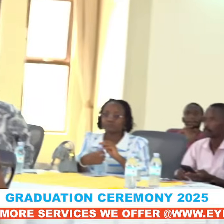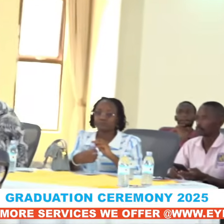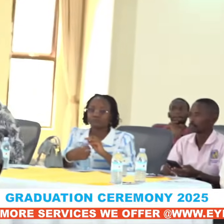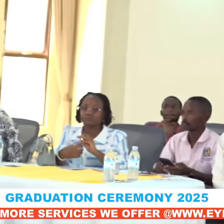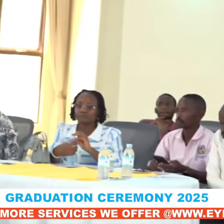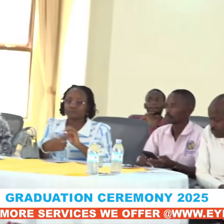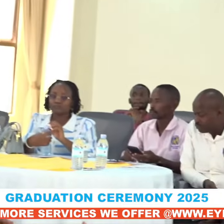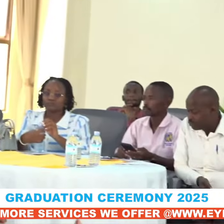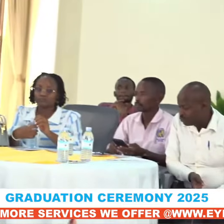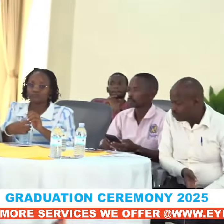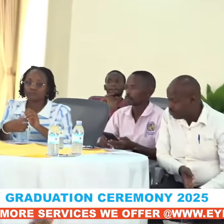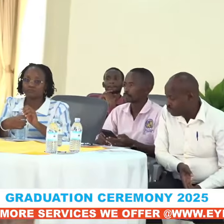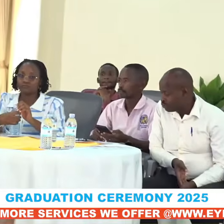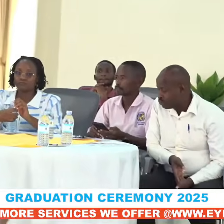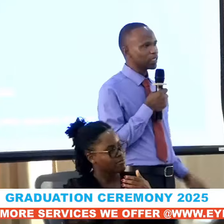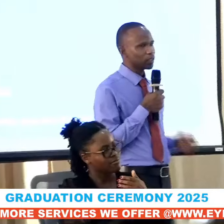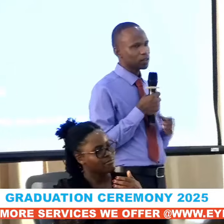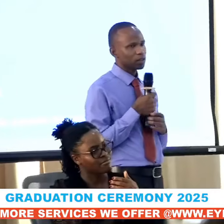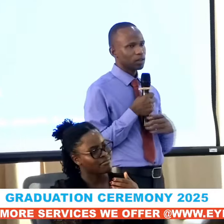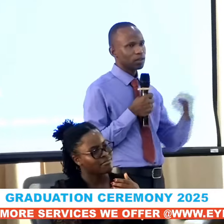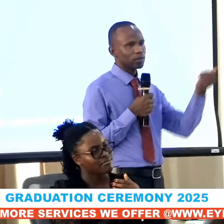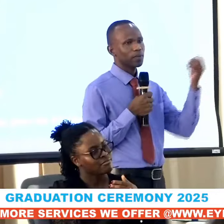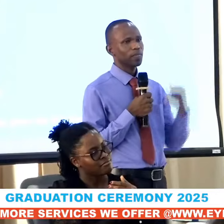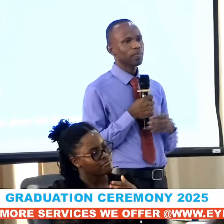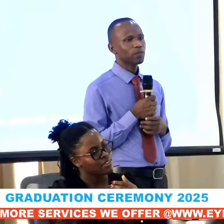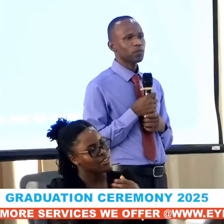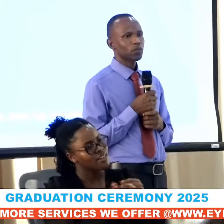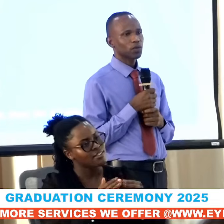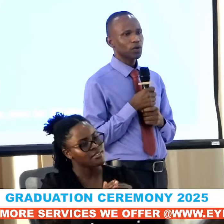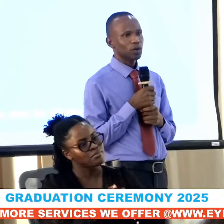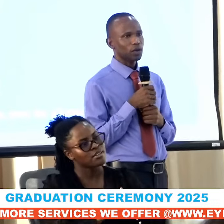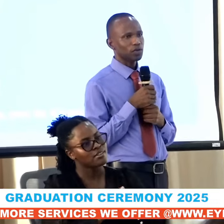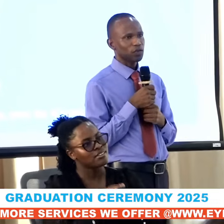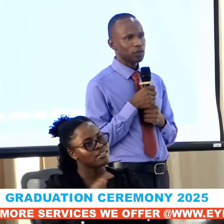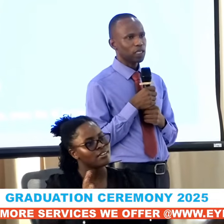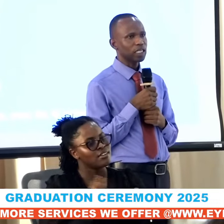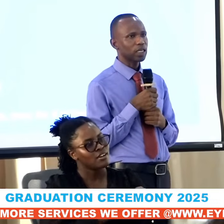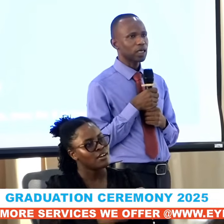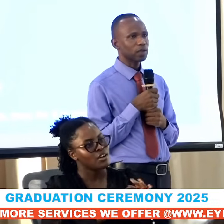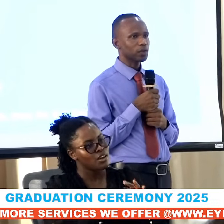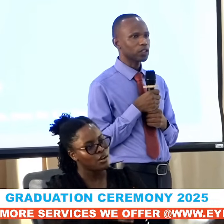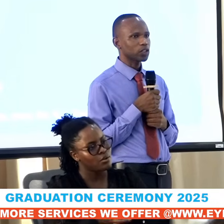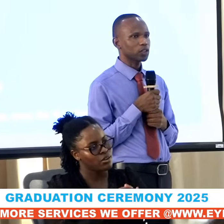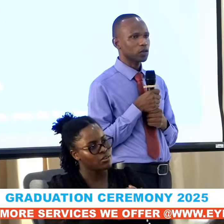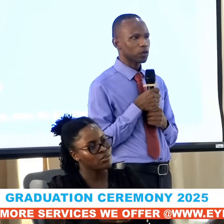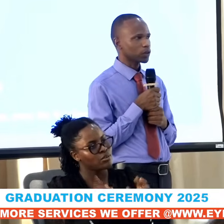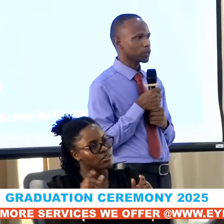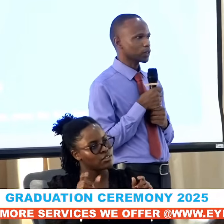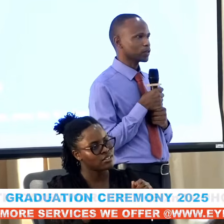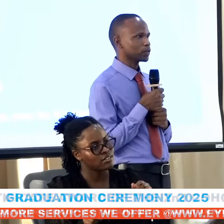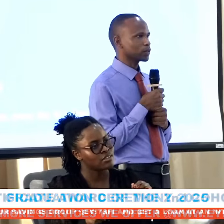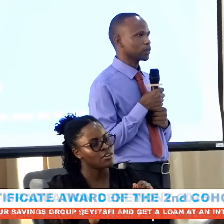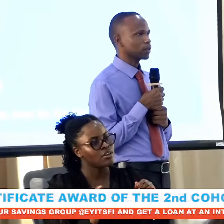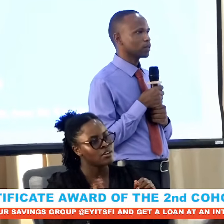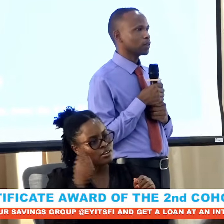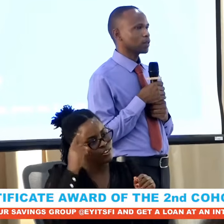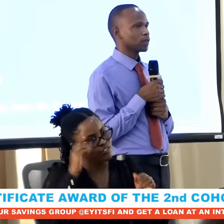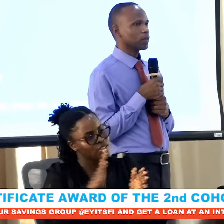She has been our coordinator for sign language course.